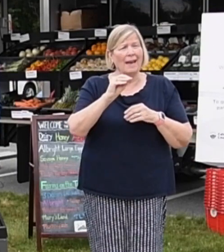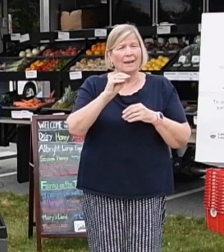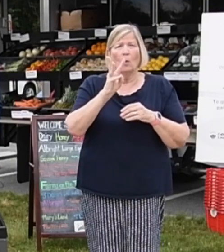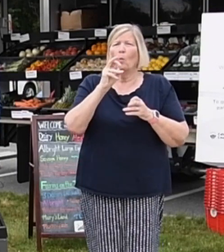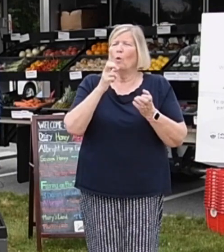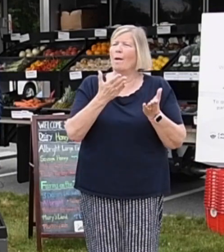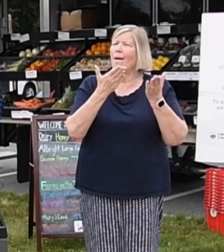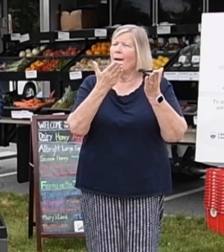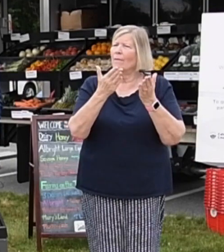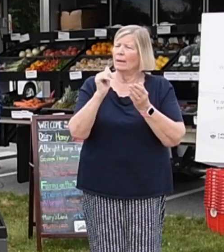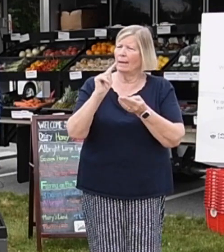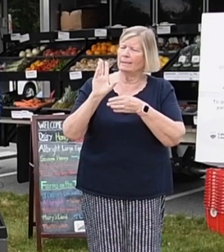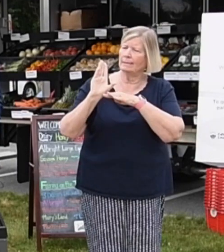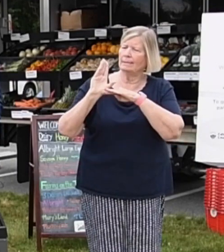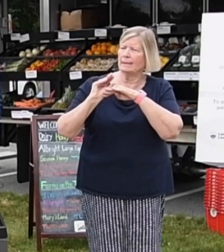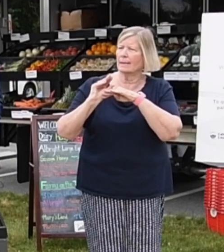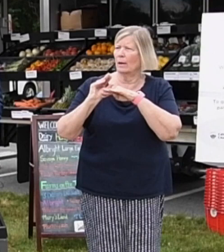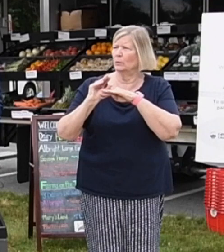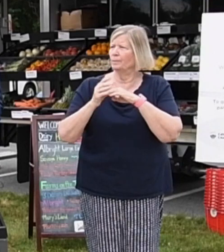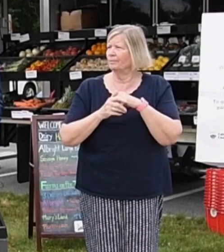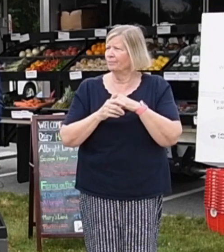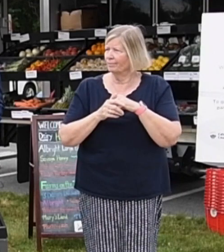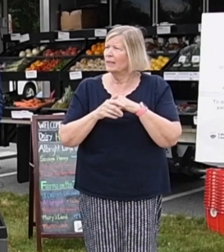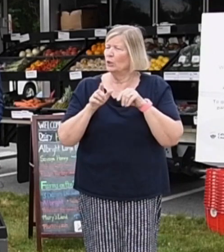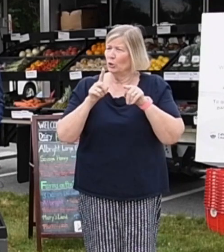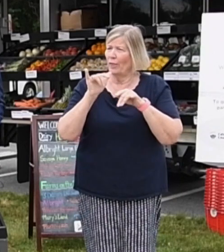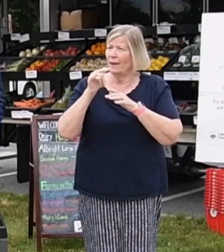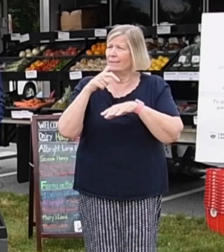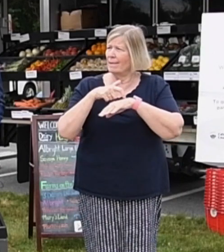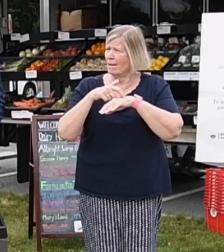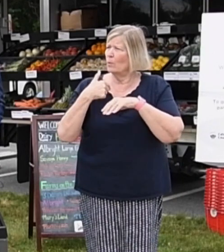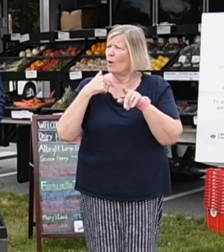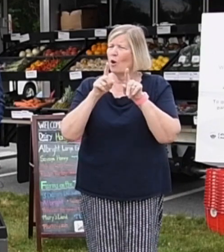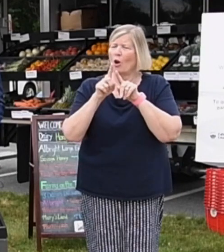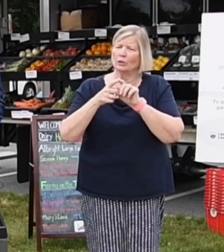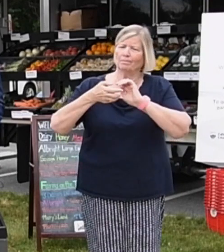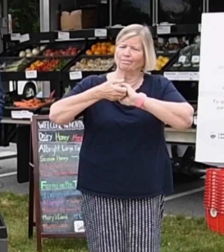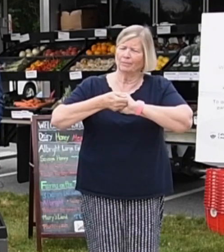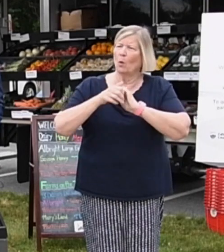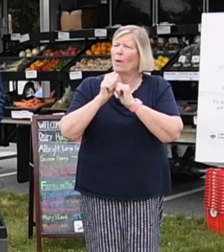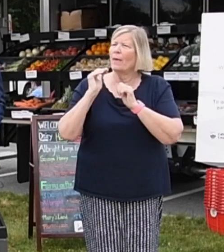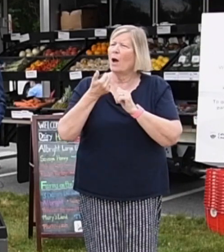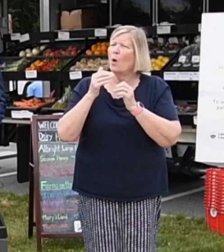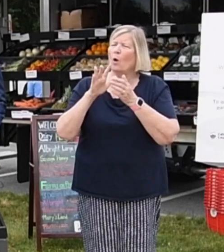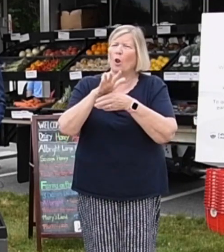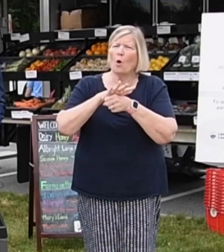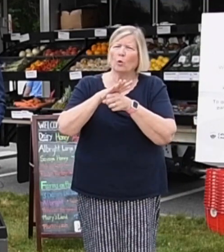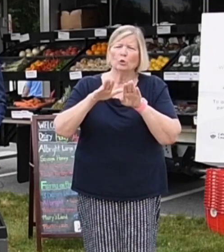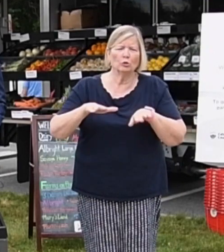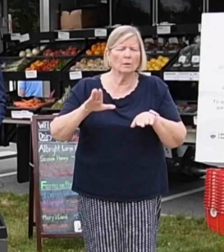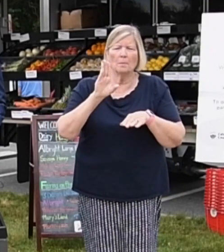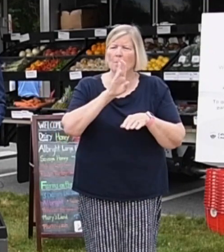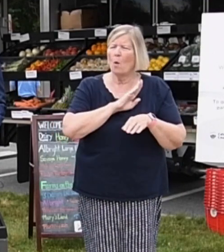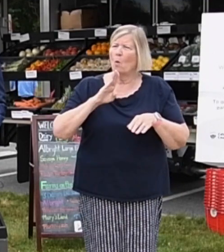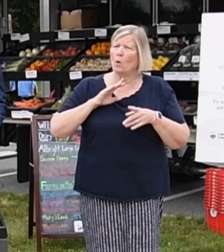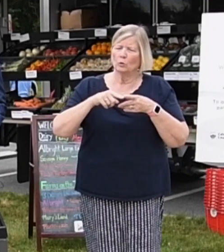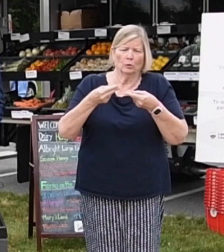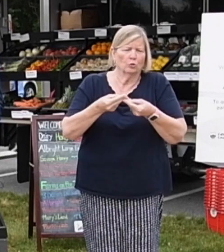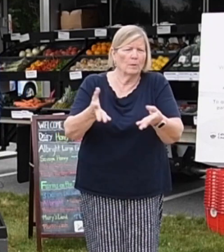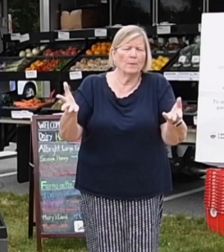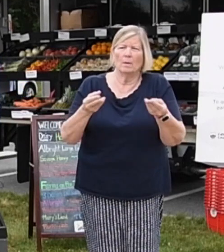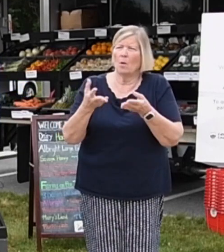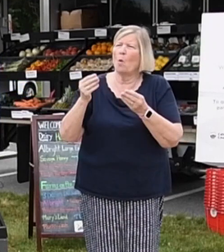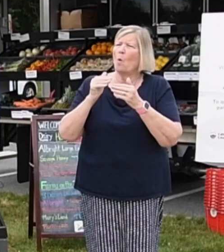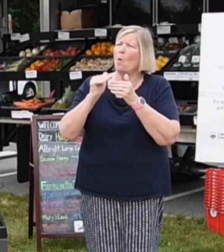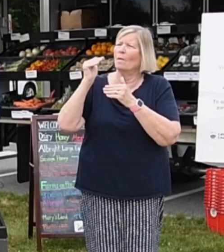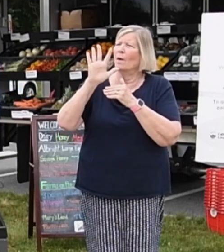were offered at a discount. During this time, we also partnered with our local children's board to distribute over